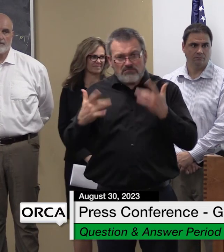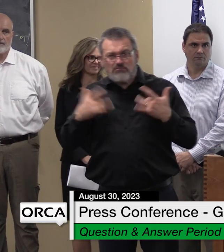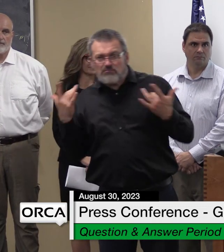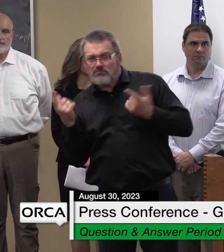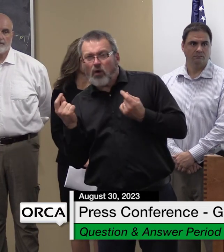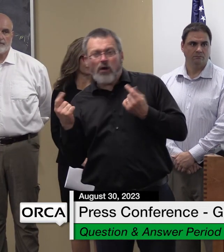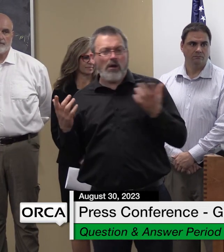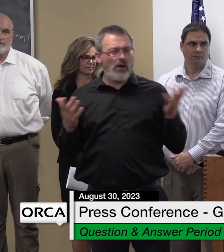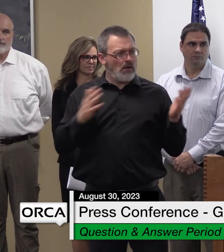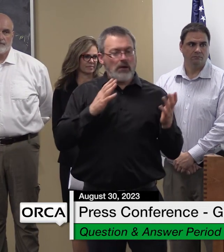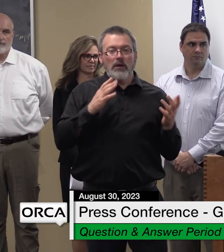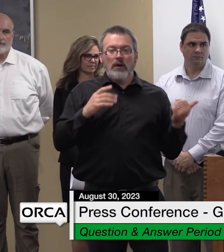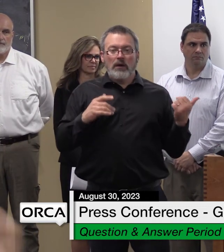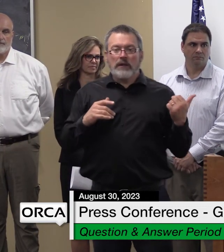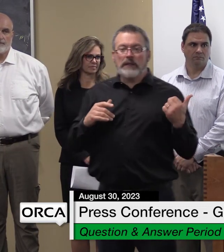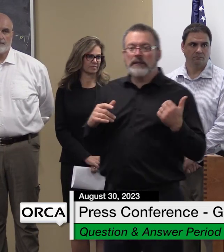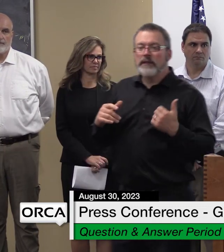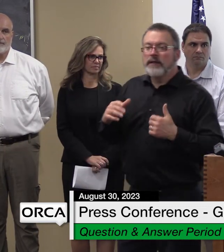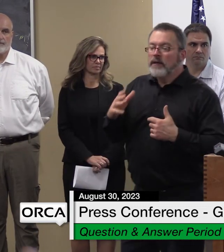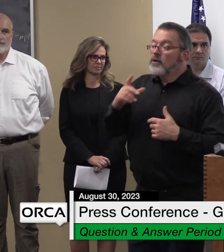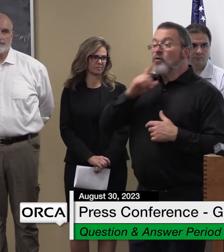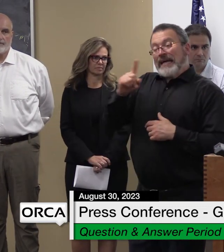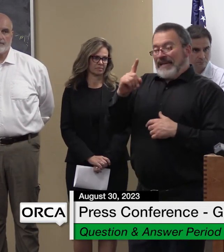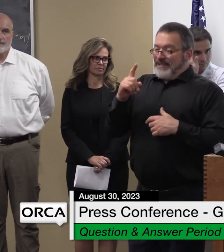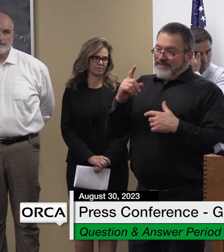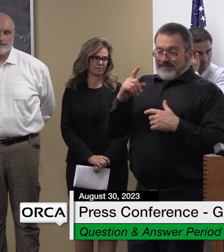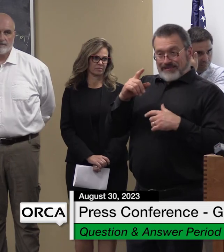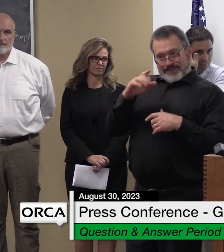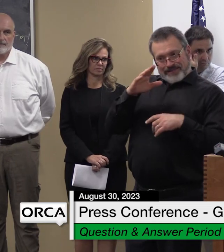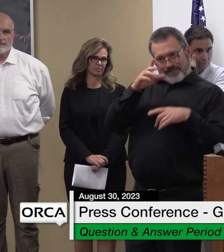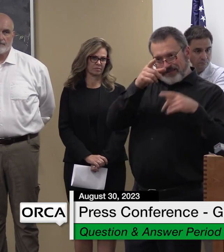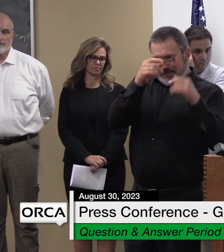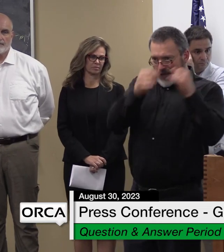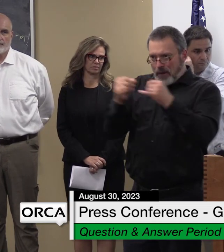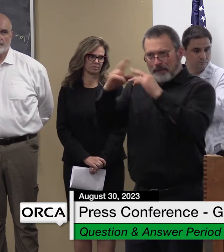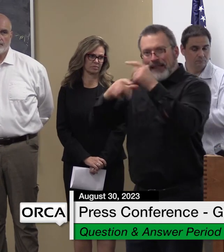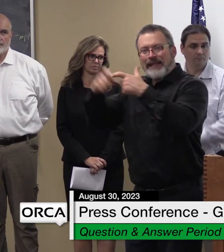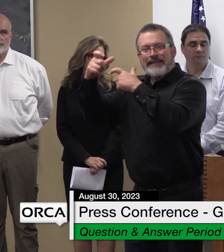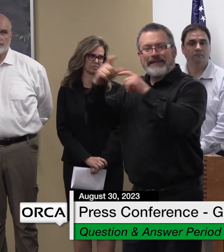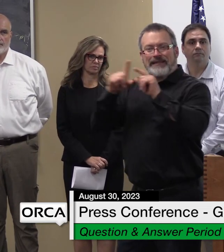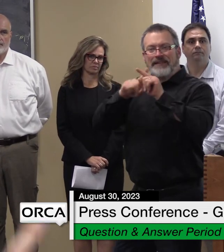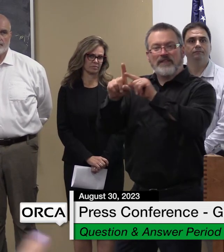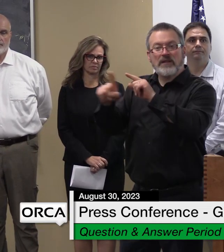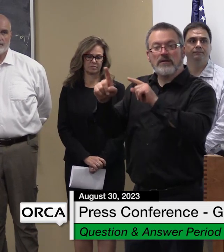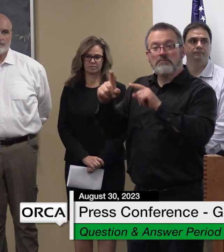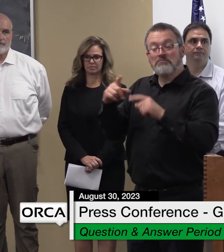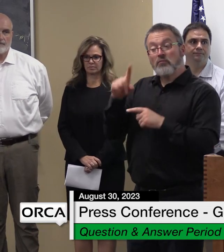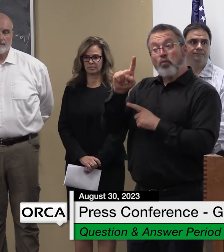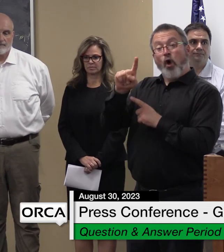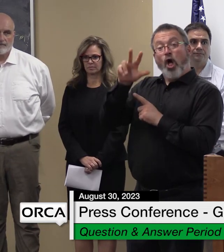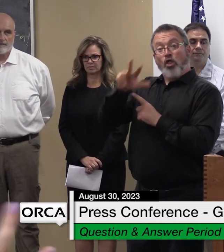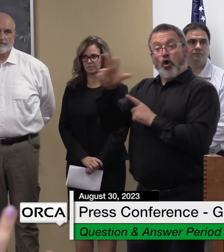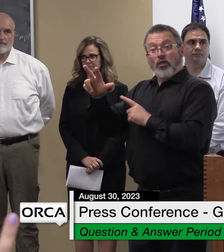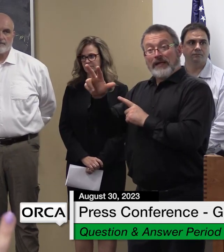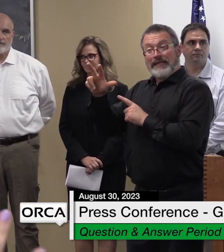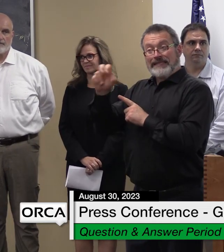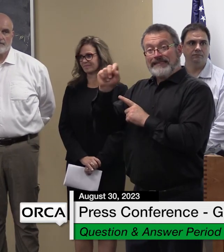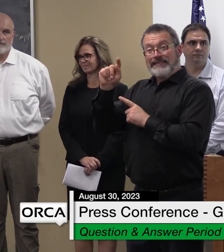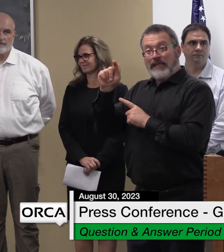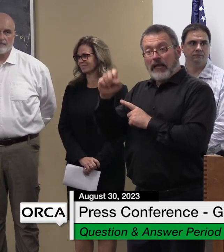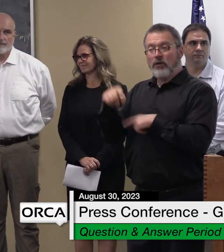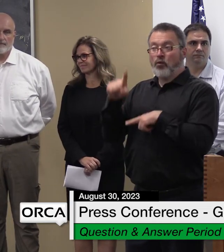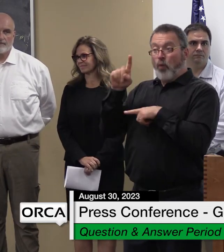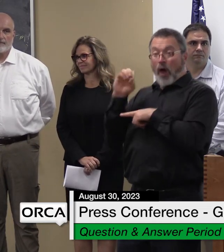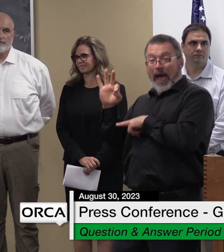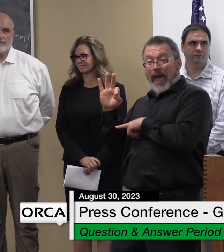different issues. Some of the buildings that we have, 133 State, 109 State, we're getting the